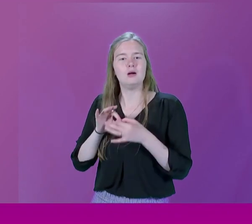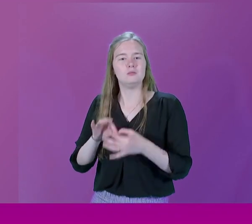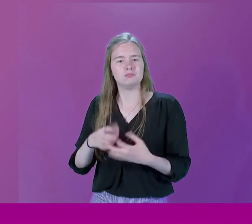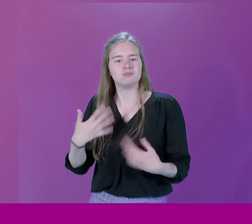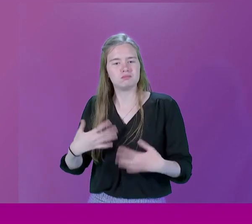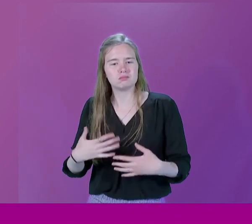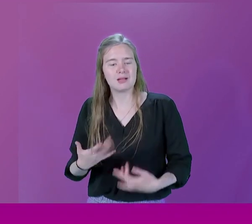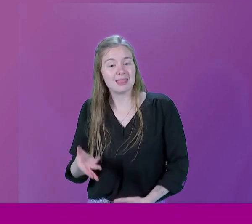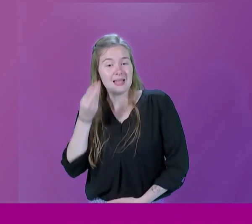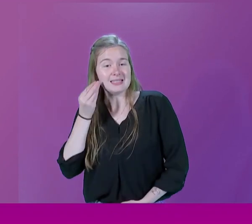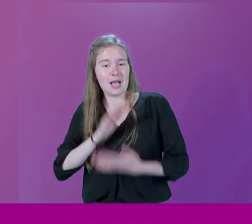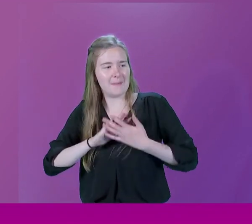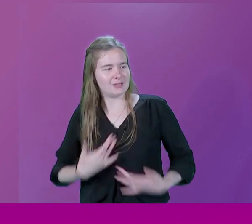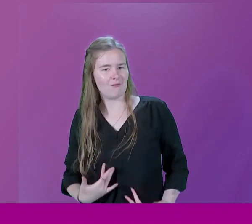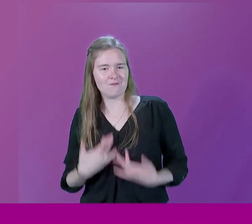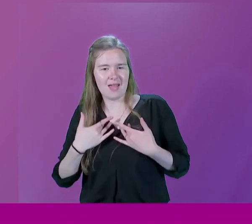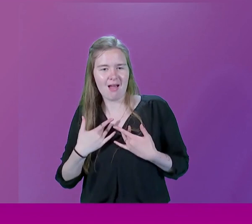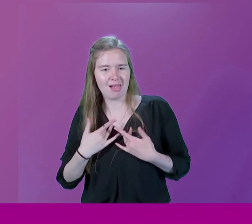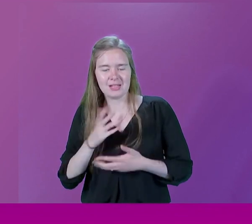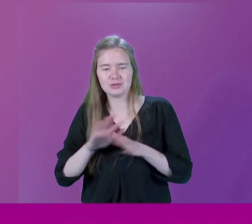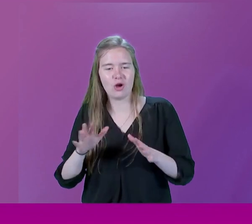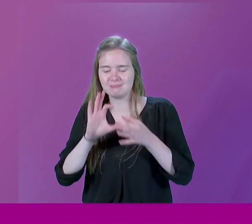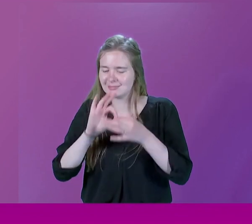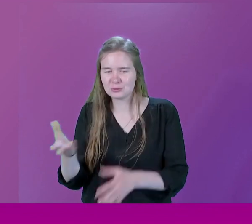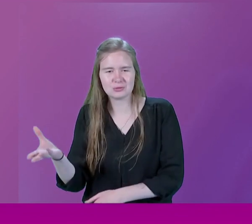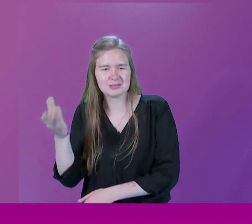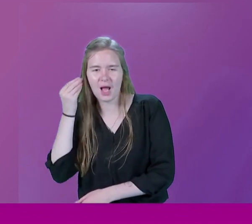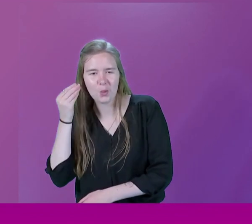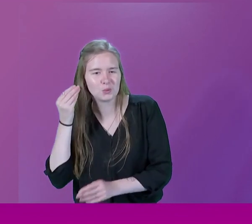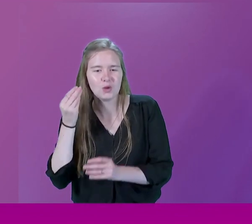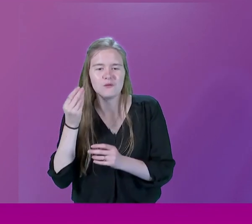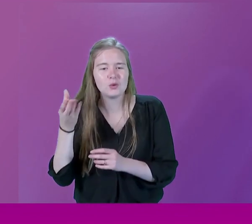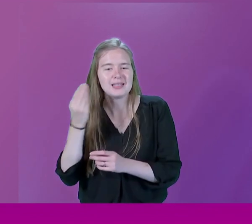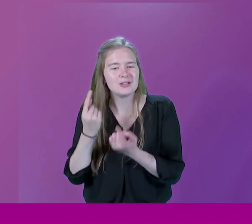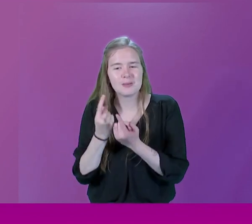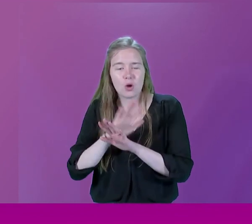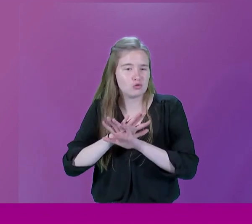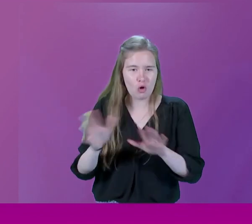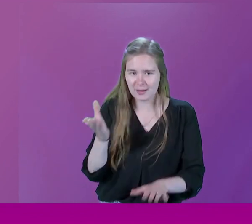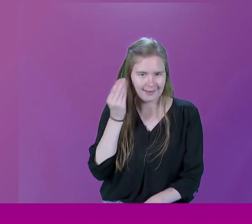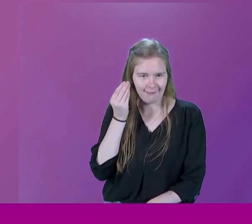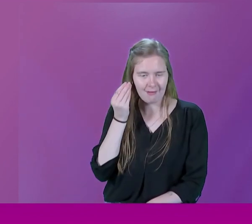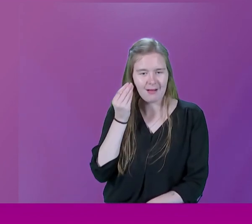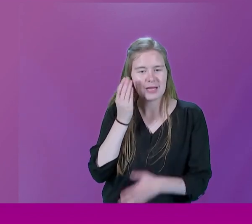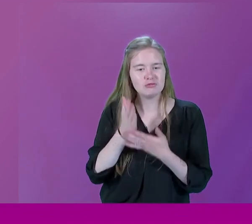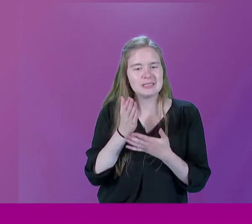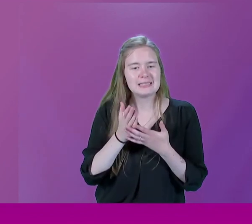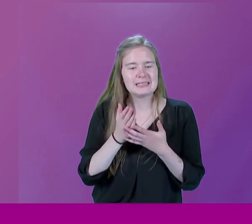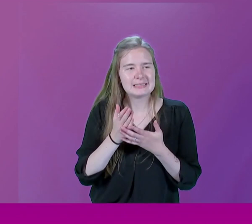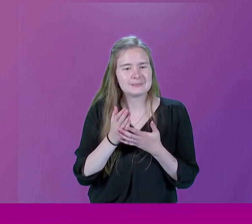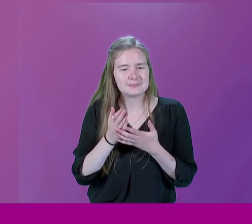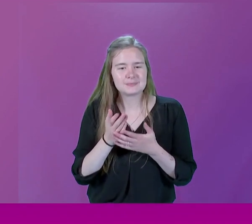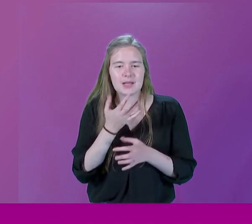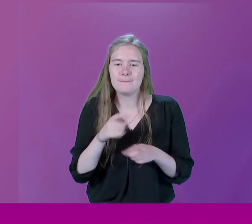is feeling. You know, it isn't about a sound. It isn't about whether you can hear something or not hear something. It is